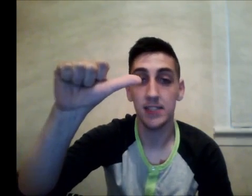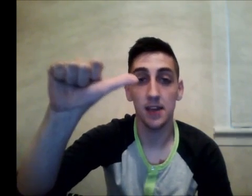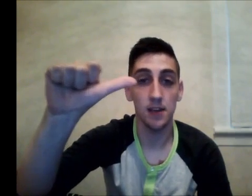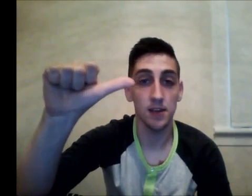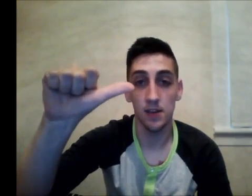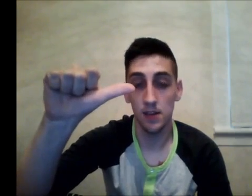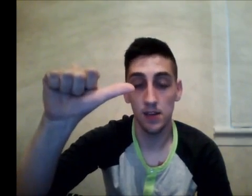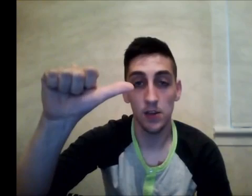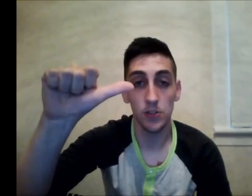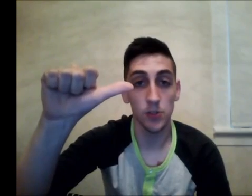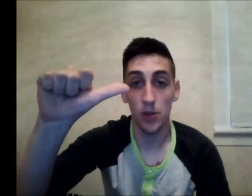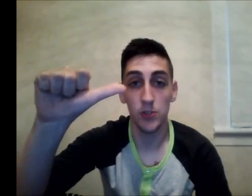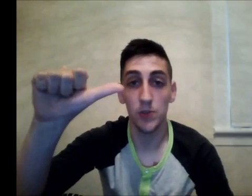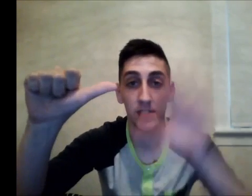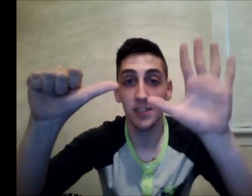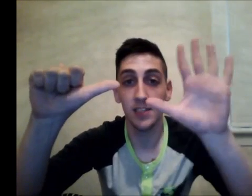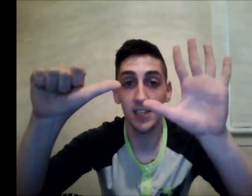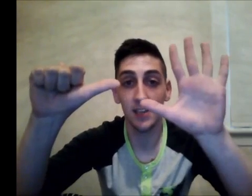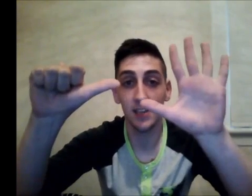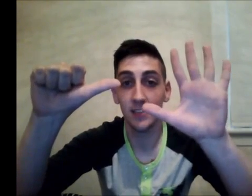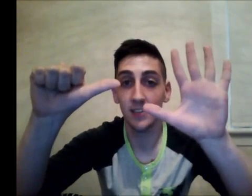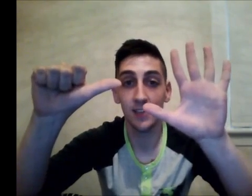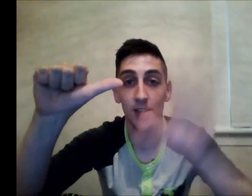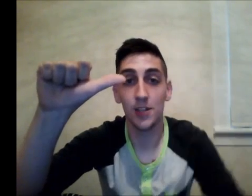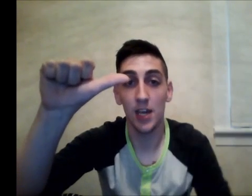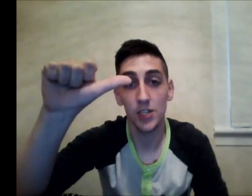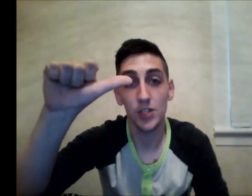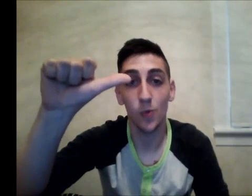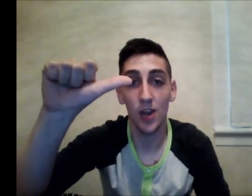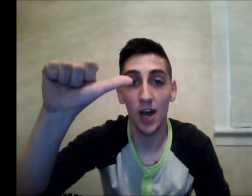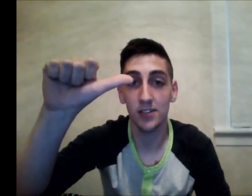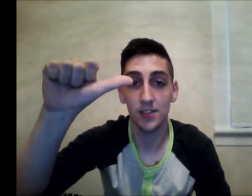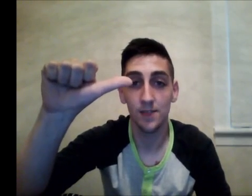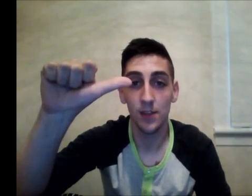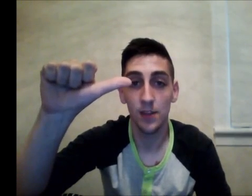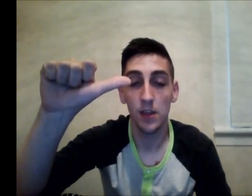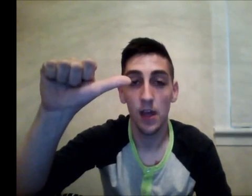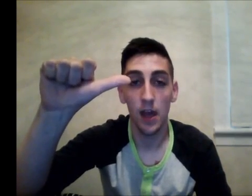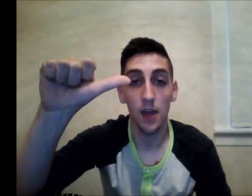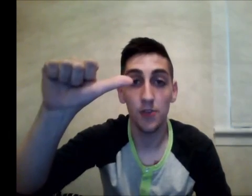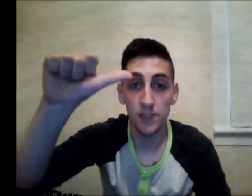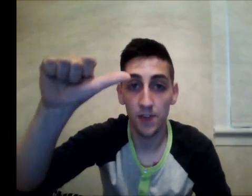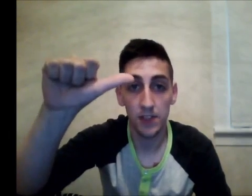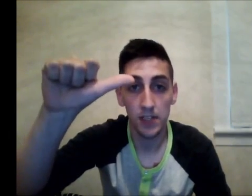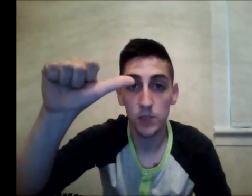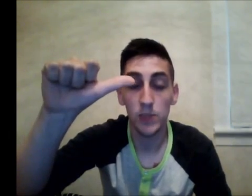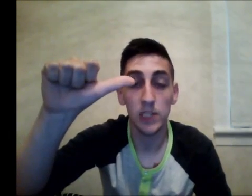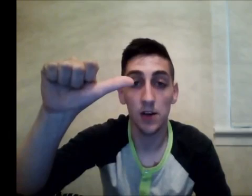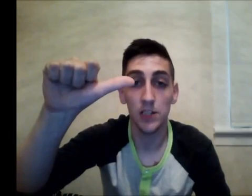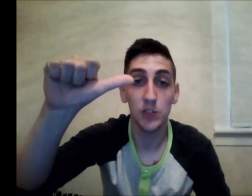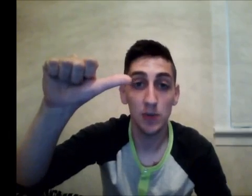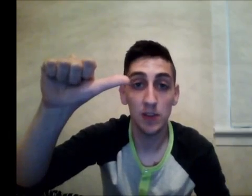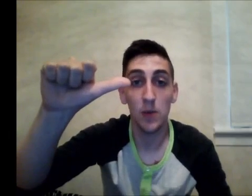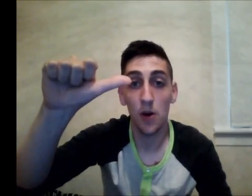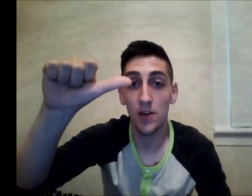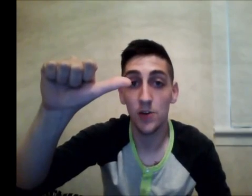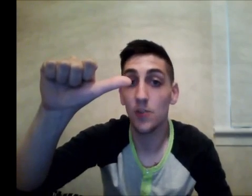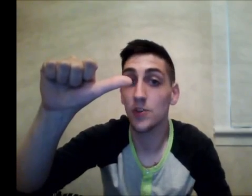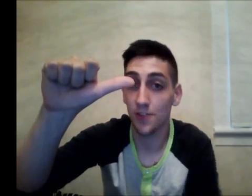it. So we're not doing 6. It's just one hand. The reason for this is we are assuming that we already know there's a